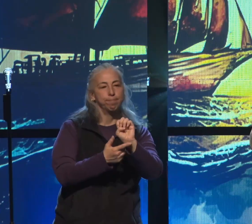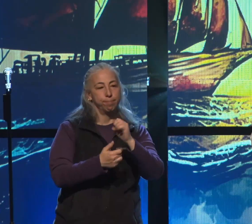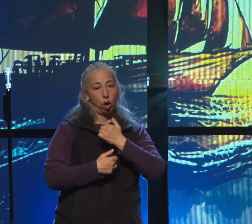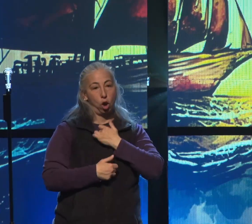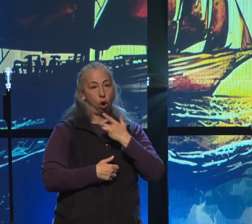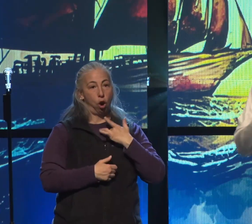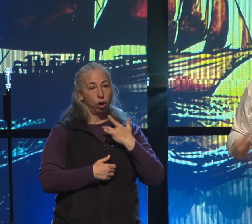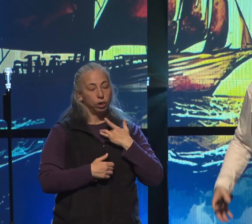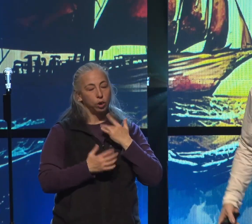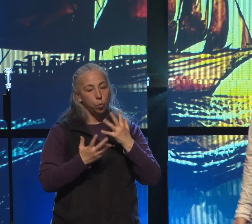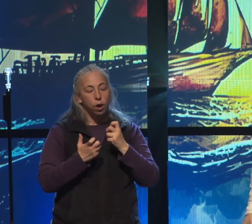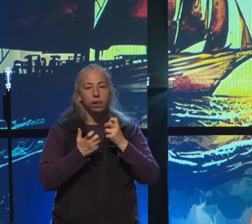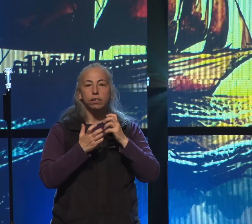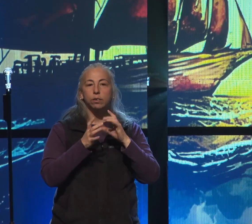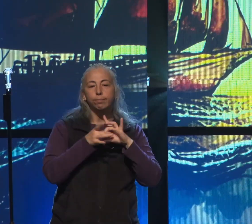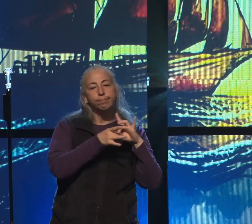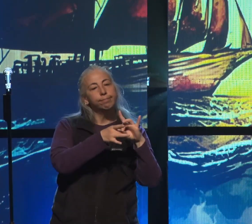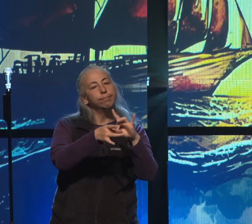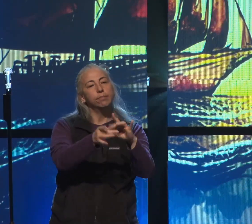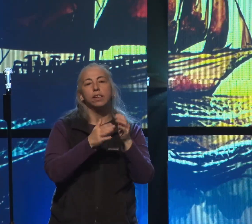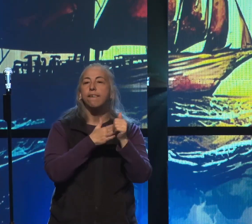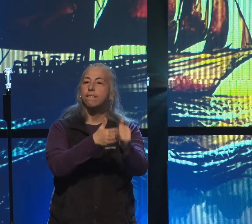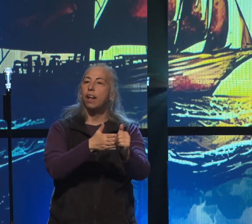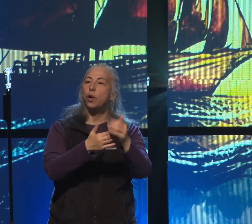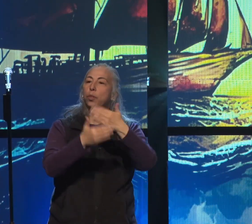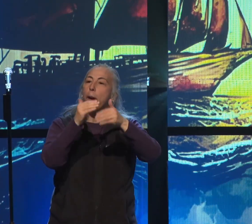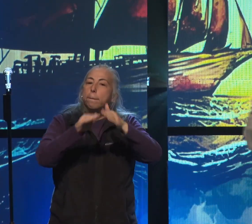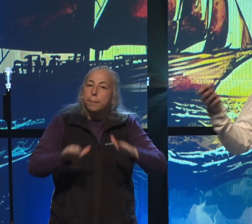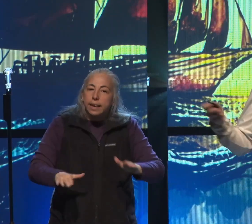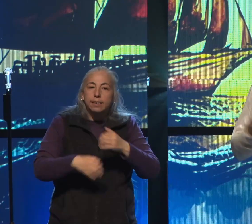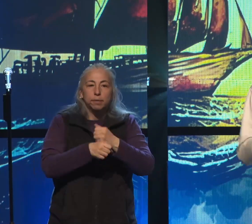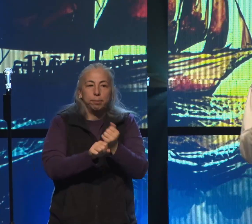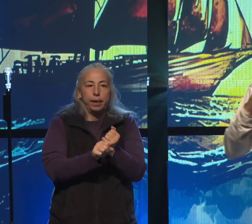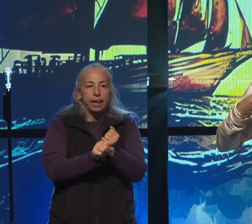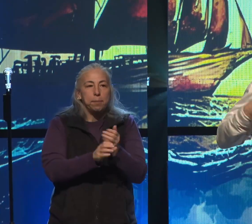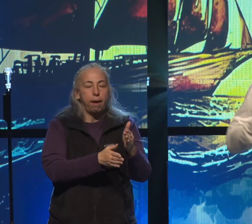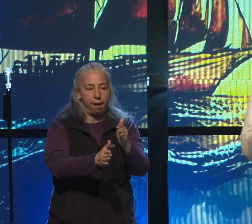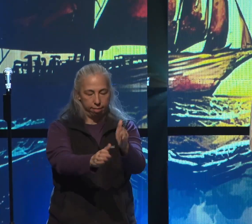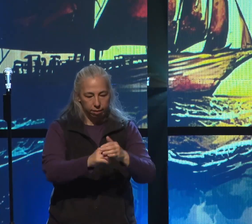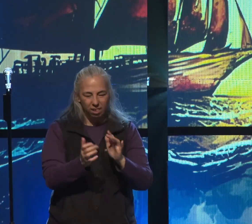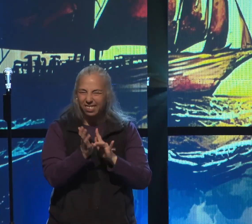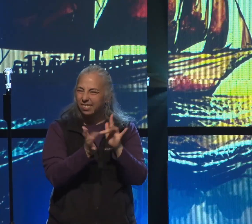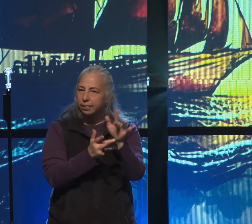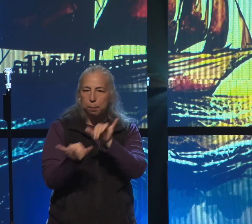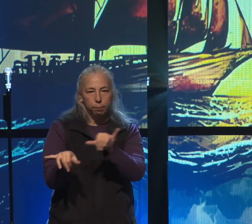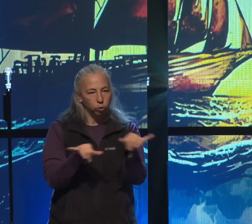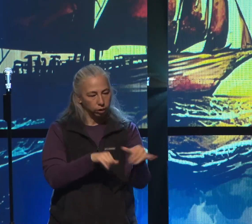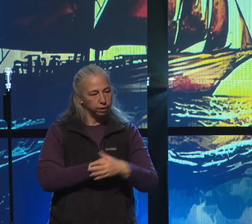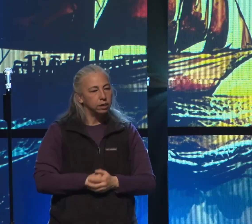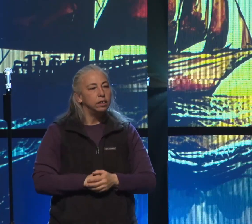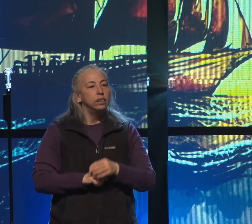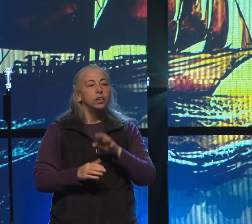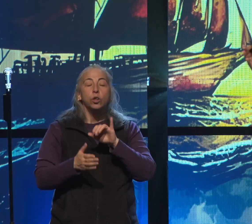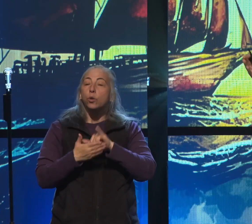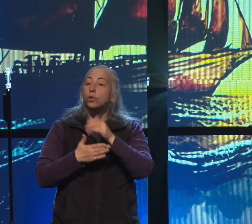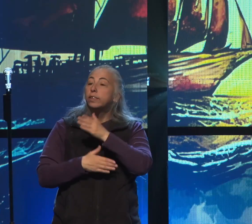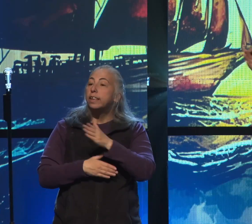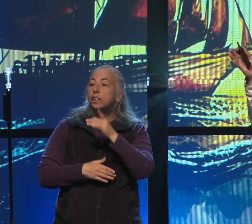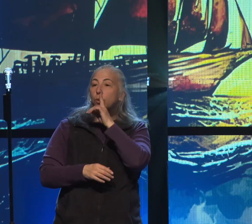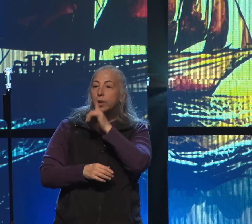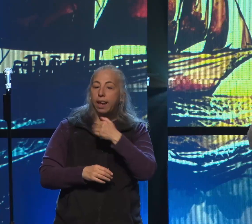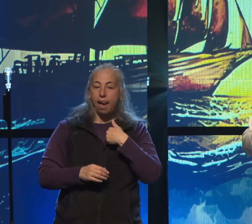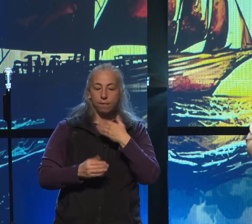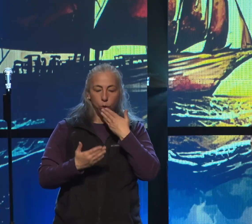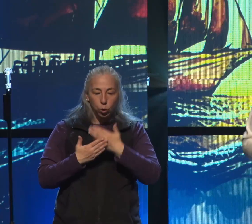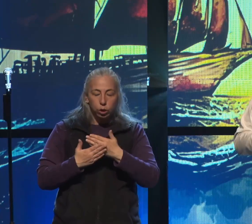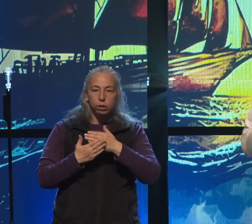what we call around here the peacemaking path of Jesus, okay? So that's what the compass is, like those things that kind of offer us some insight as to